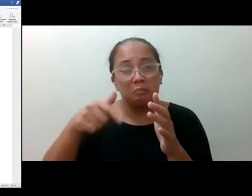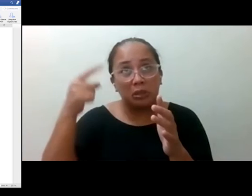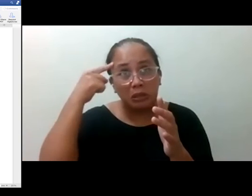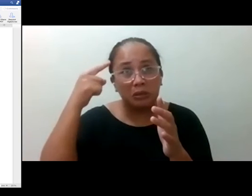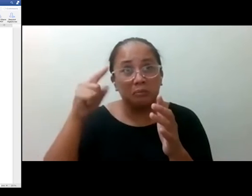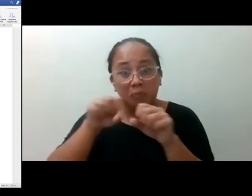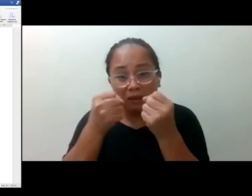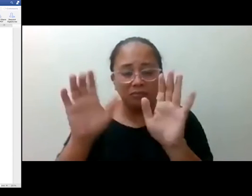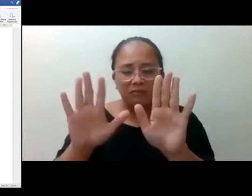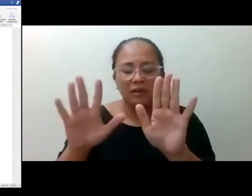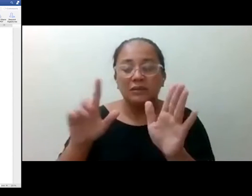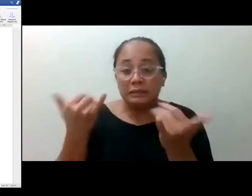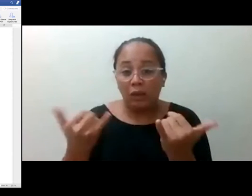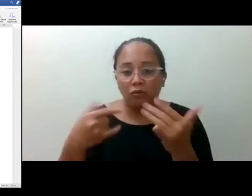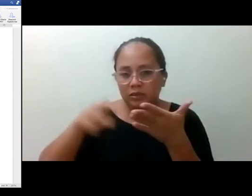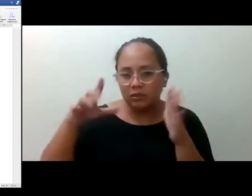Um,